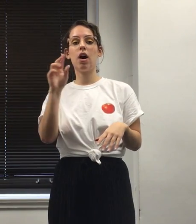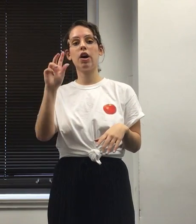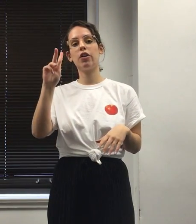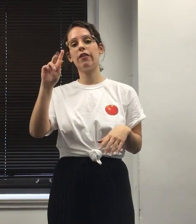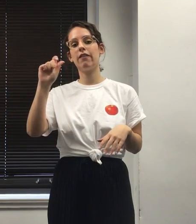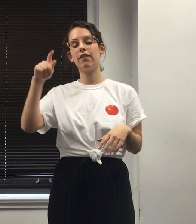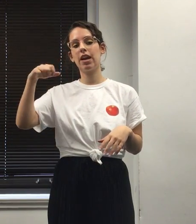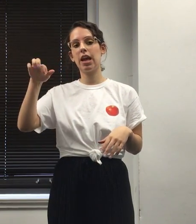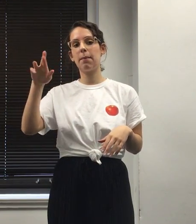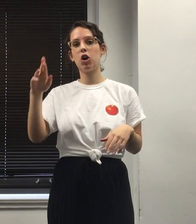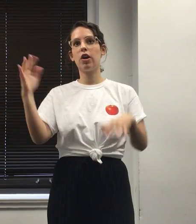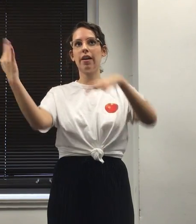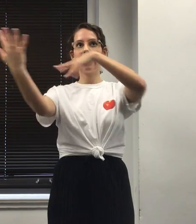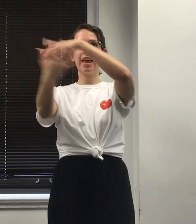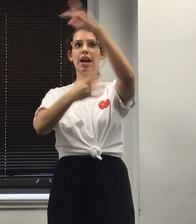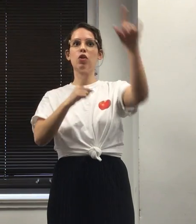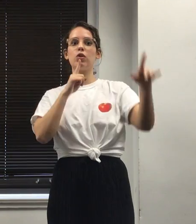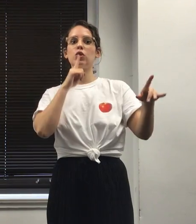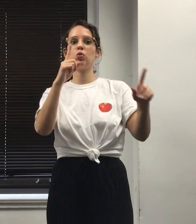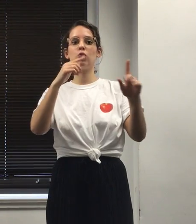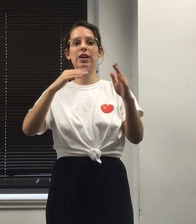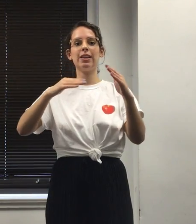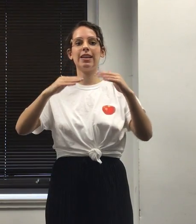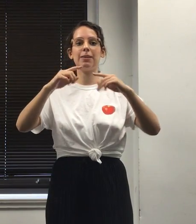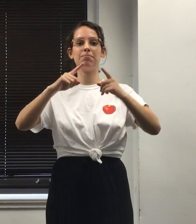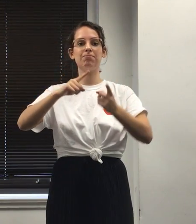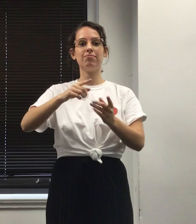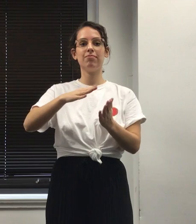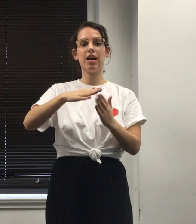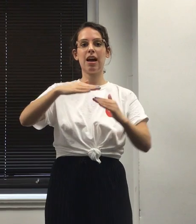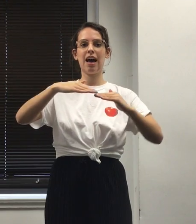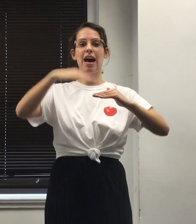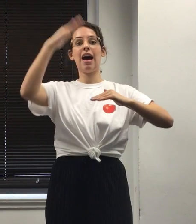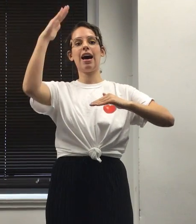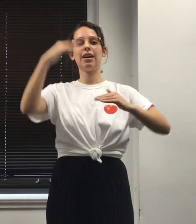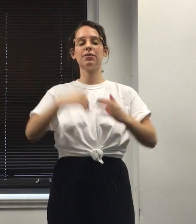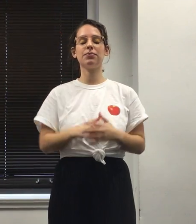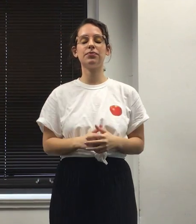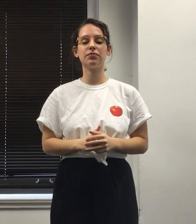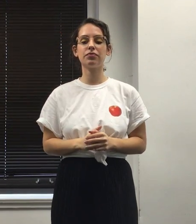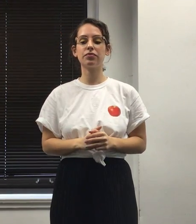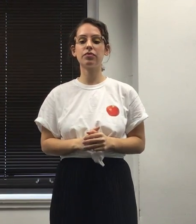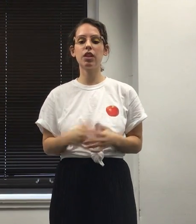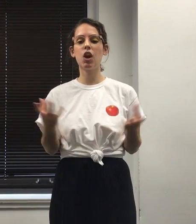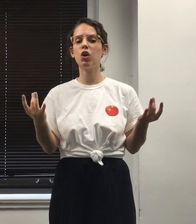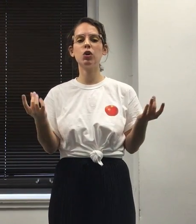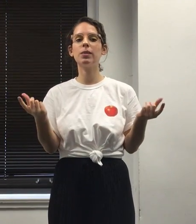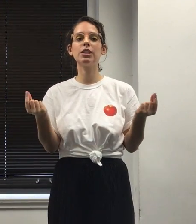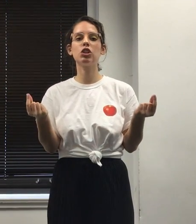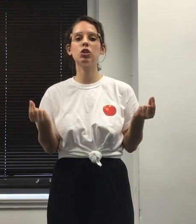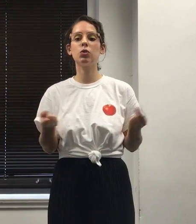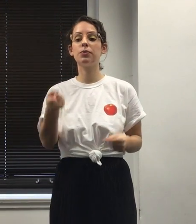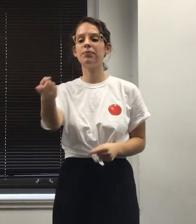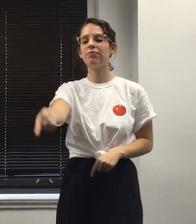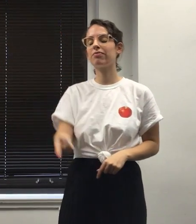What's one characteristic about humidity? What's humidity usually do? Flattens your hair.